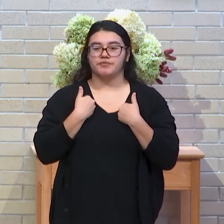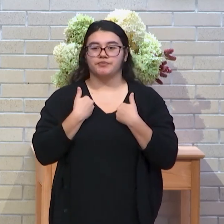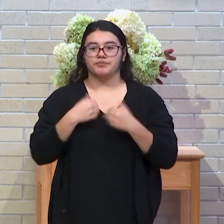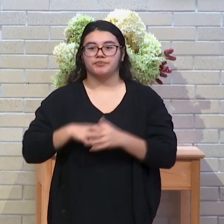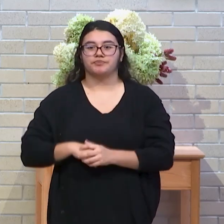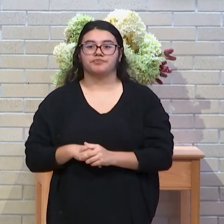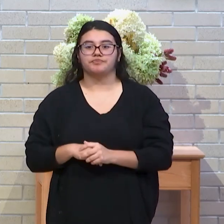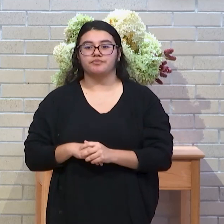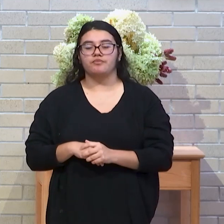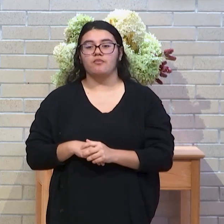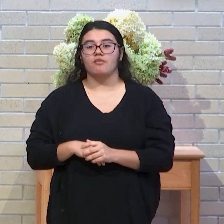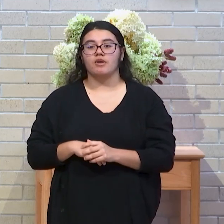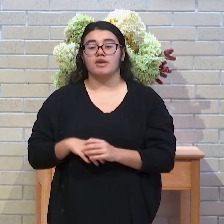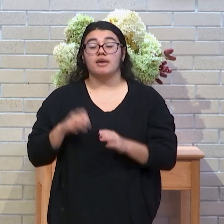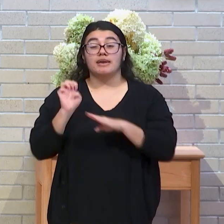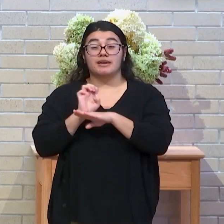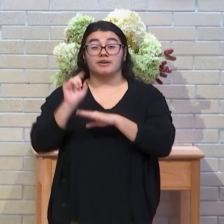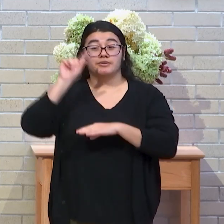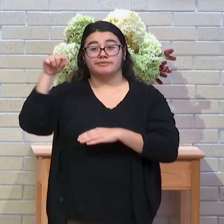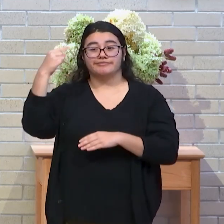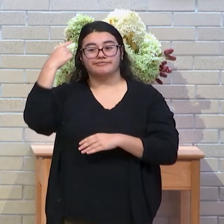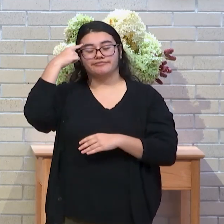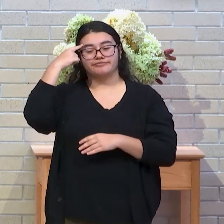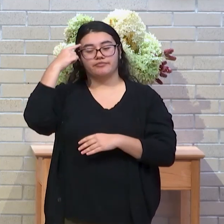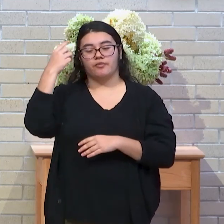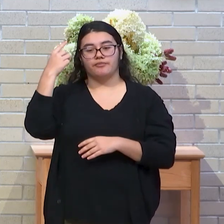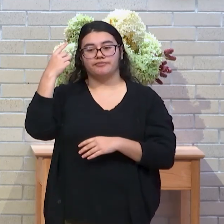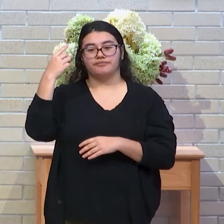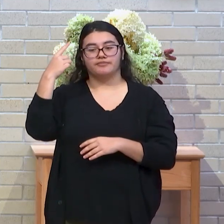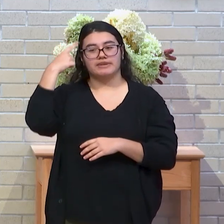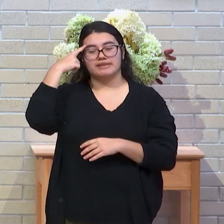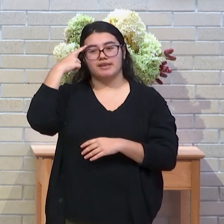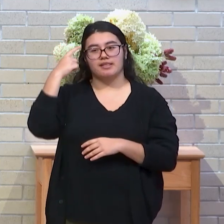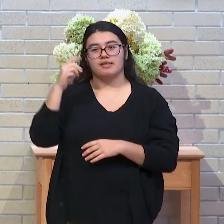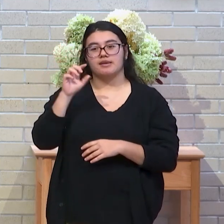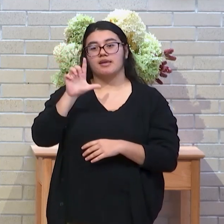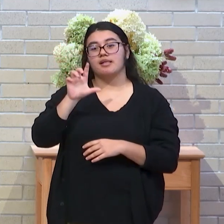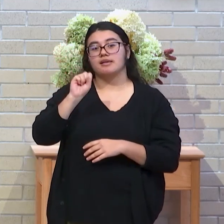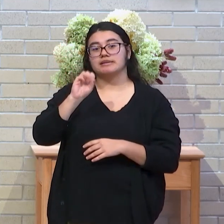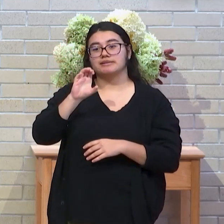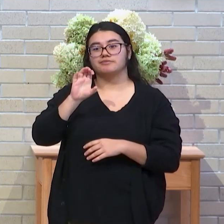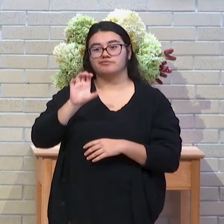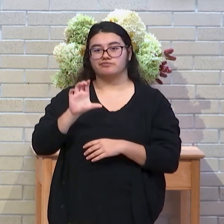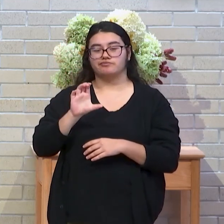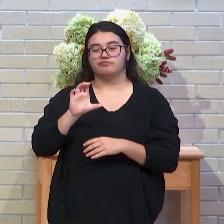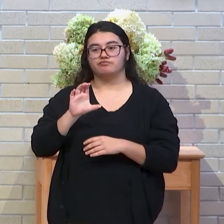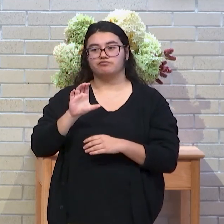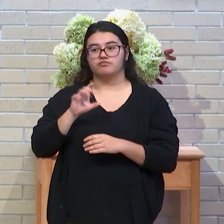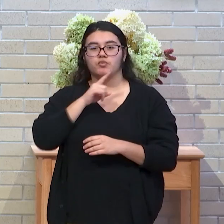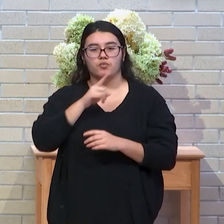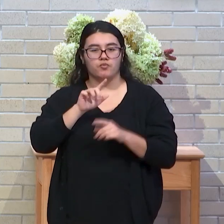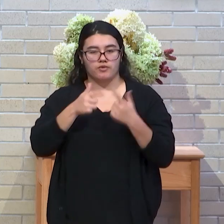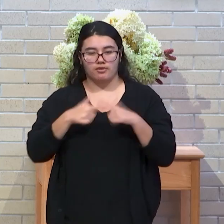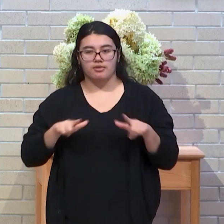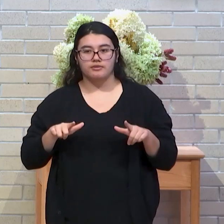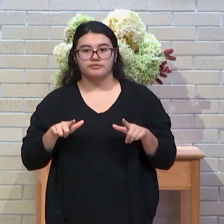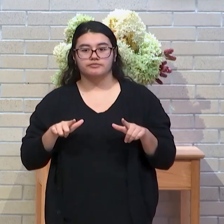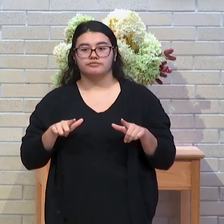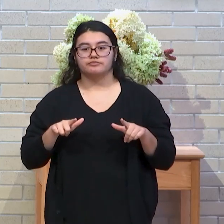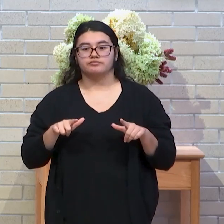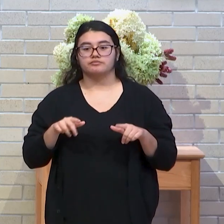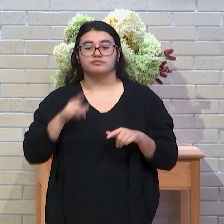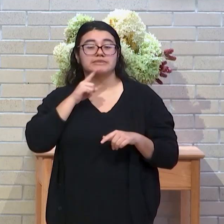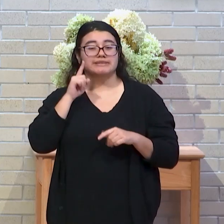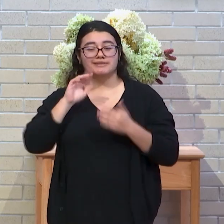a language by the government officially. So they don't really get much government support, government funding. There's no law to protect their